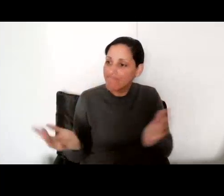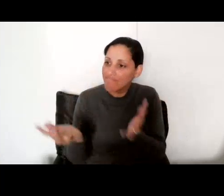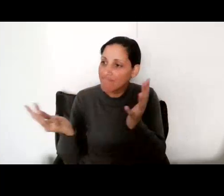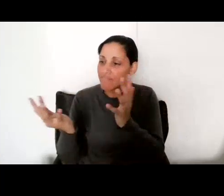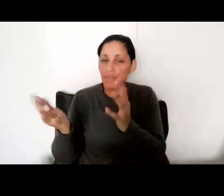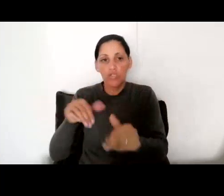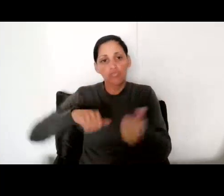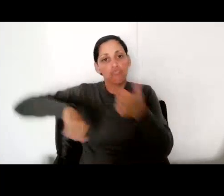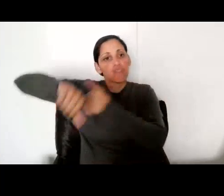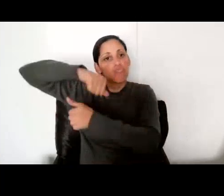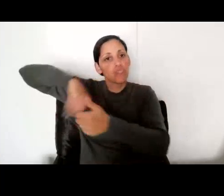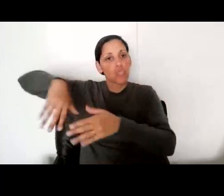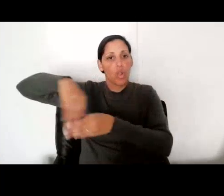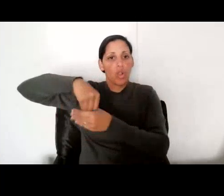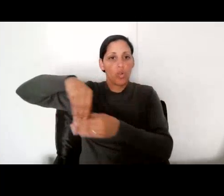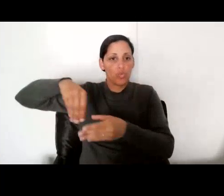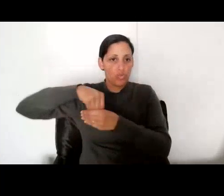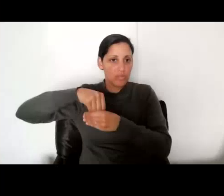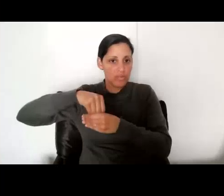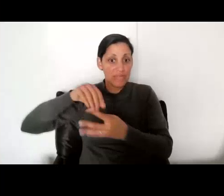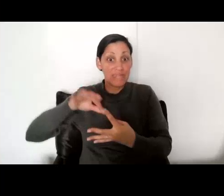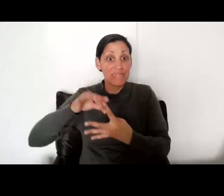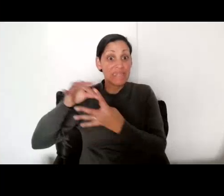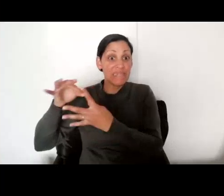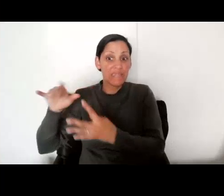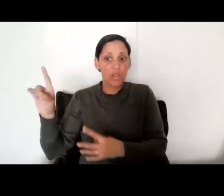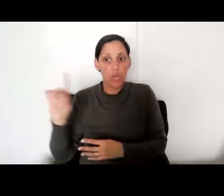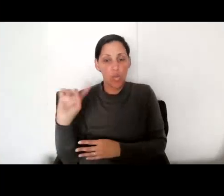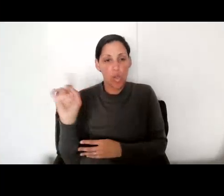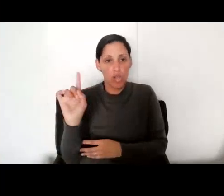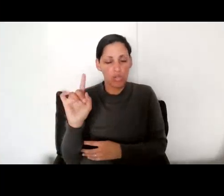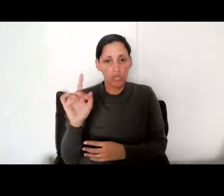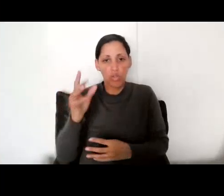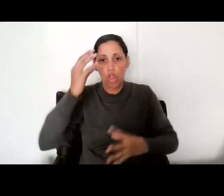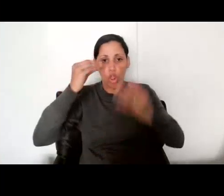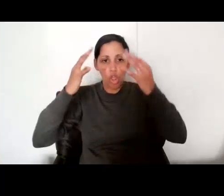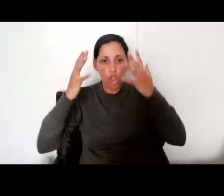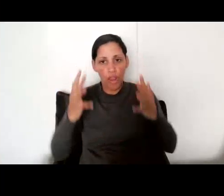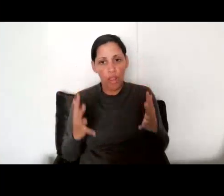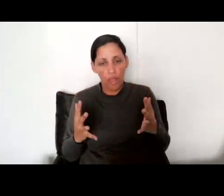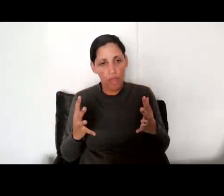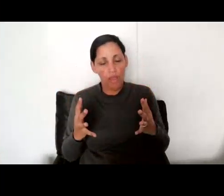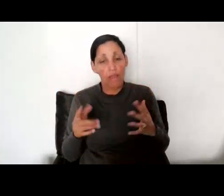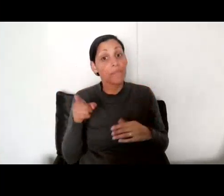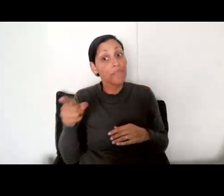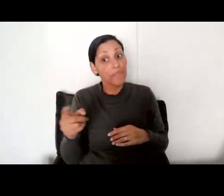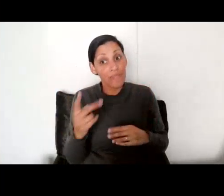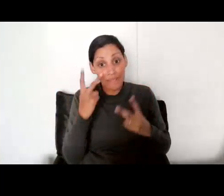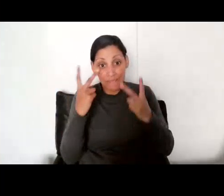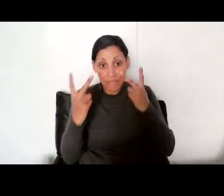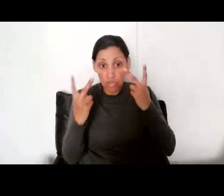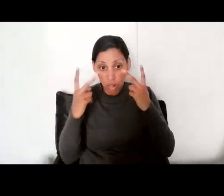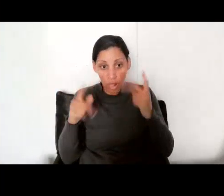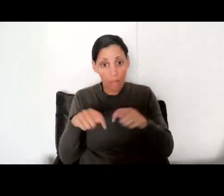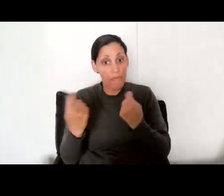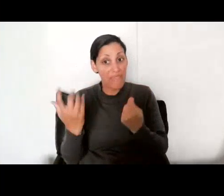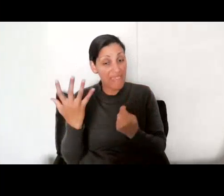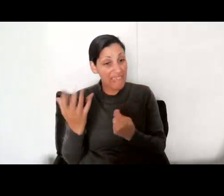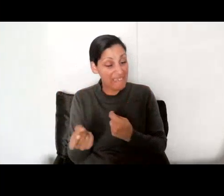especially when it comes to ensuring that the learner with the visual impairment are